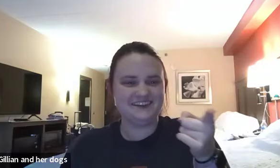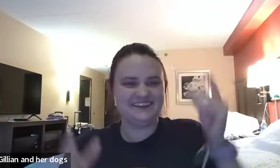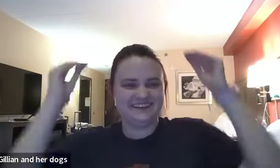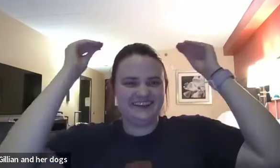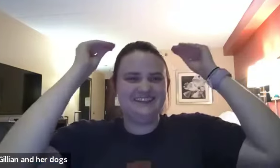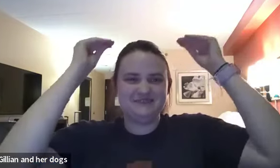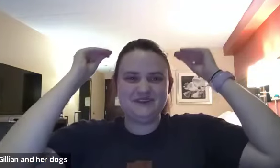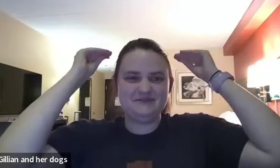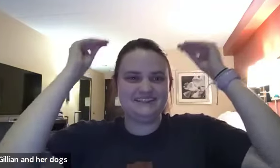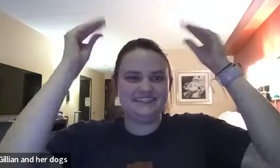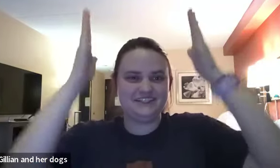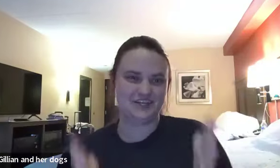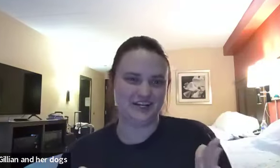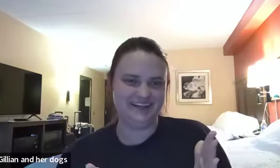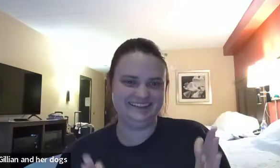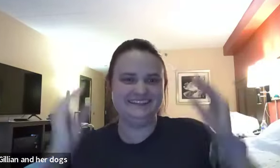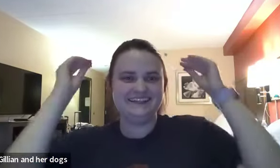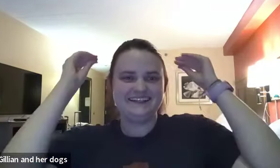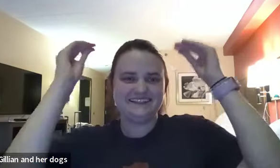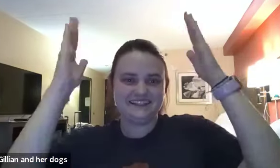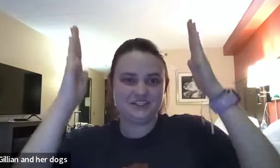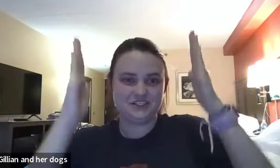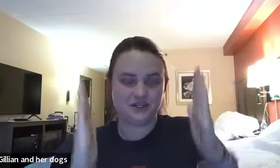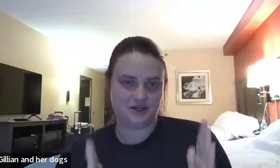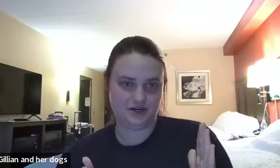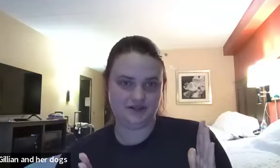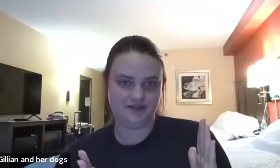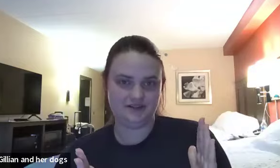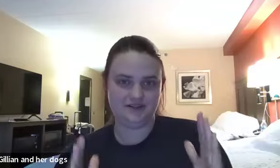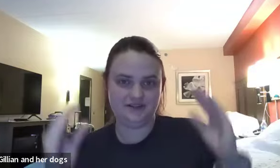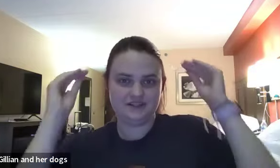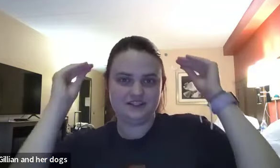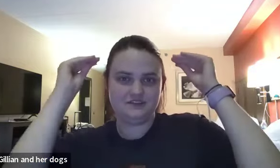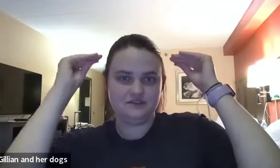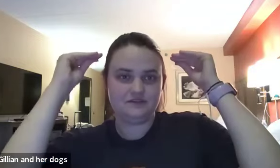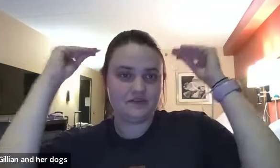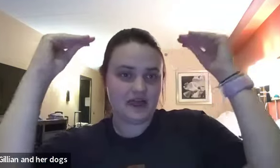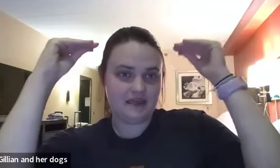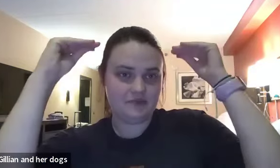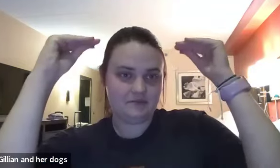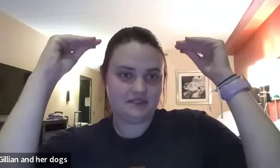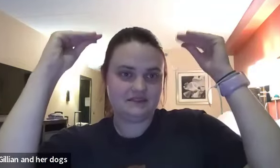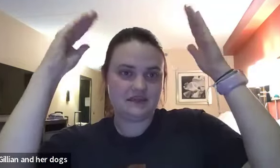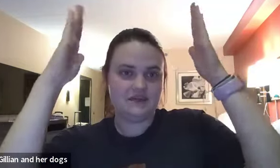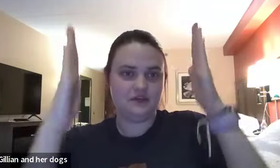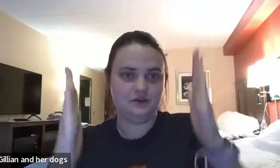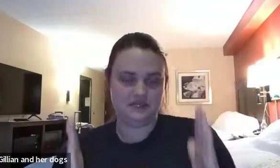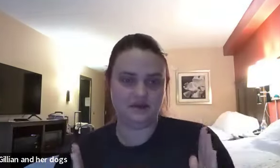you do it. You mean teacher. Teacher. So you do the flat hand puppets and then you go down on the